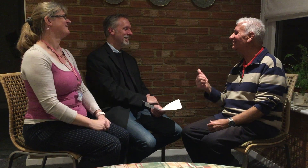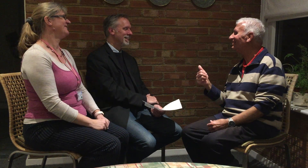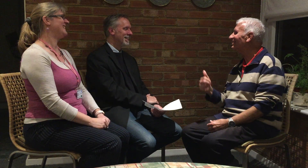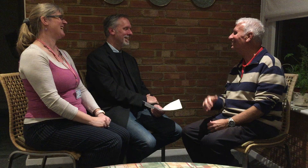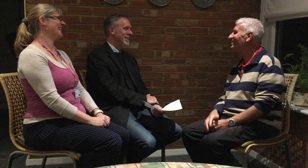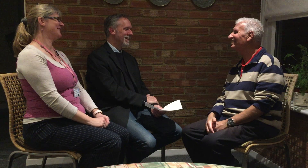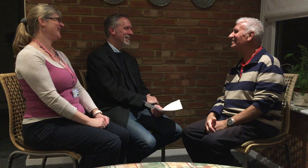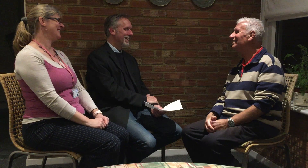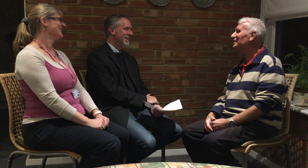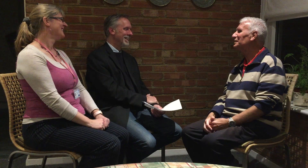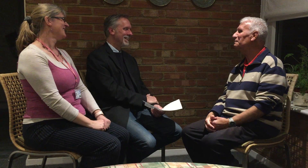Yeah, right.